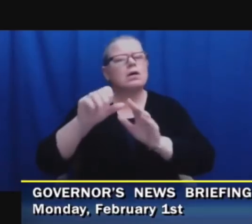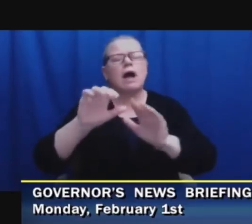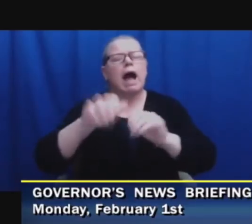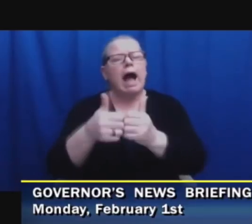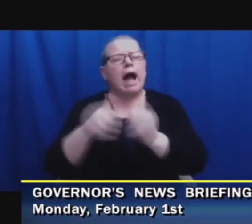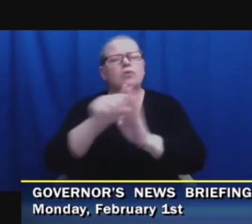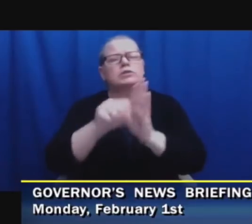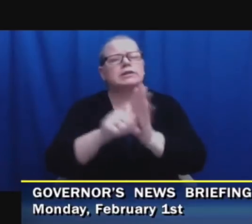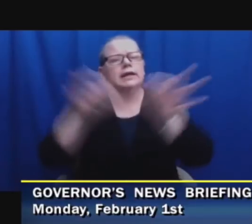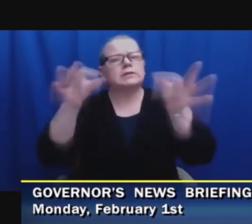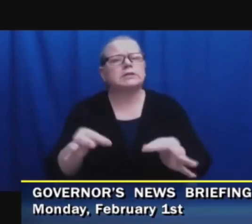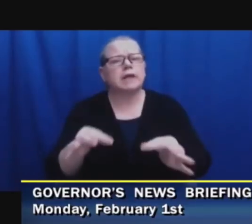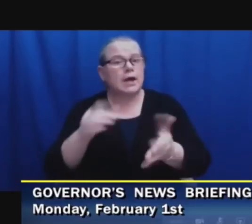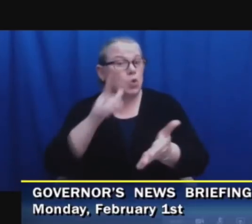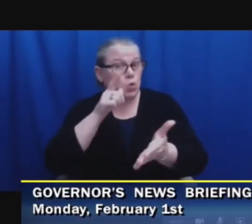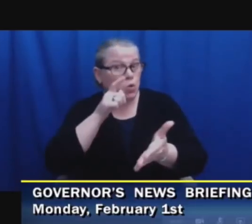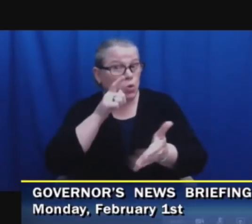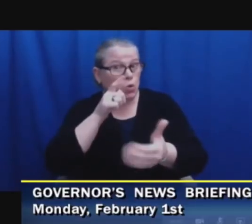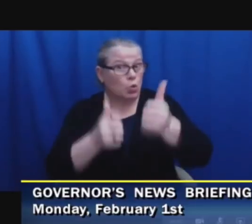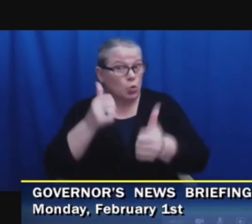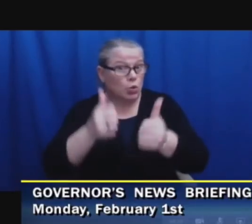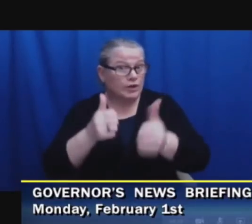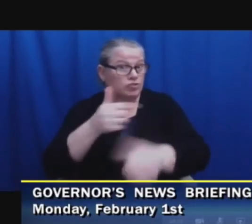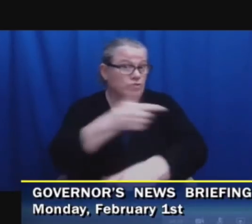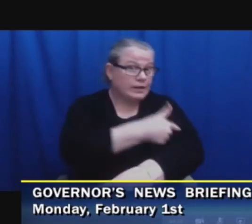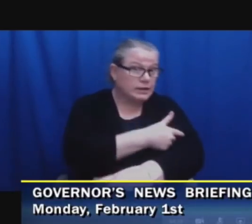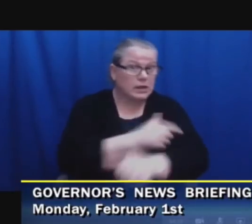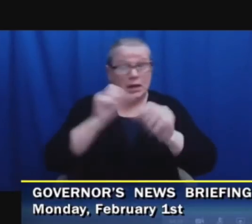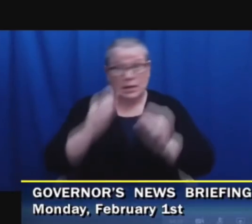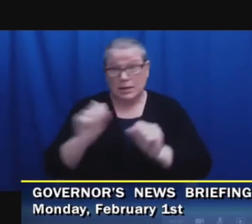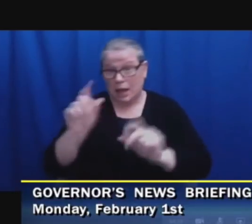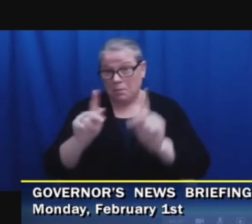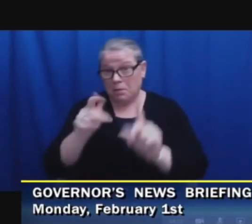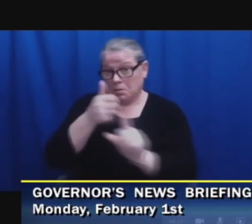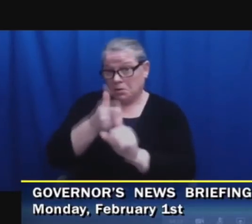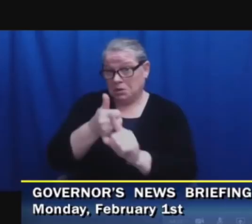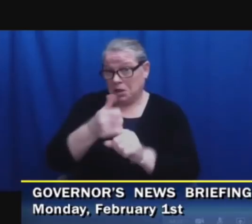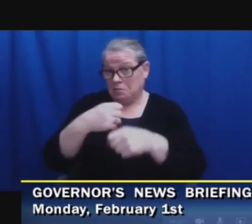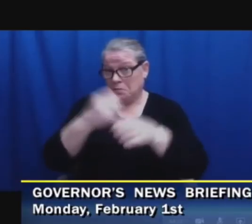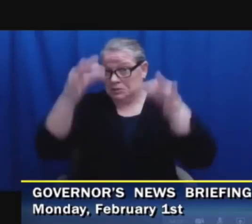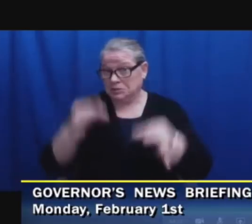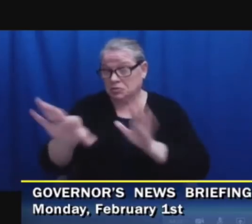are people eventually going to have a choice as to which vaccine they get? And how is that going to work?